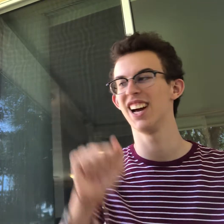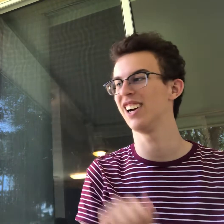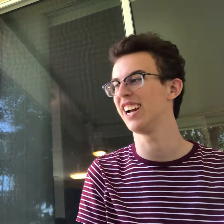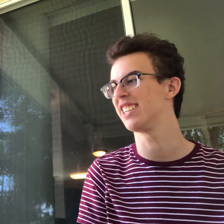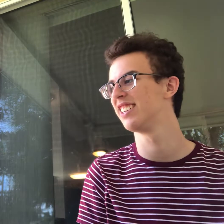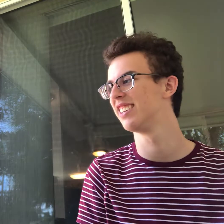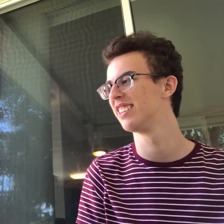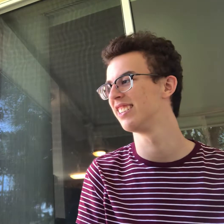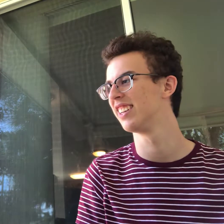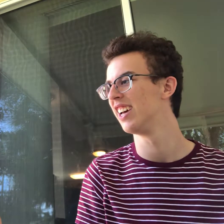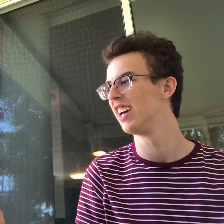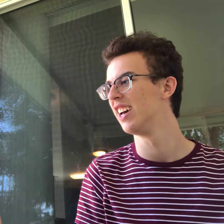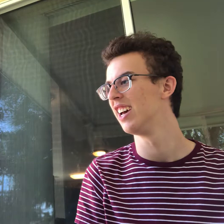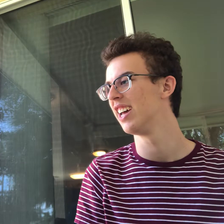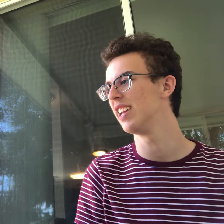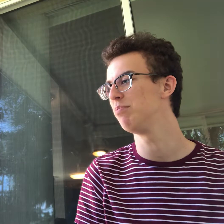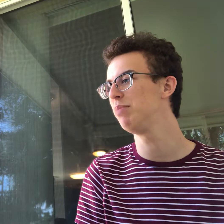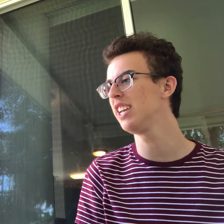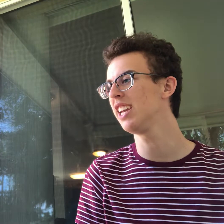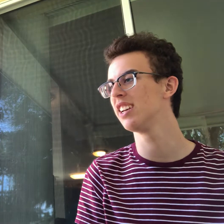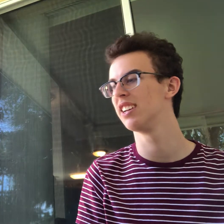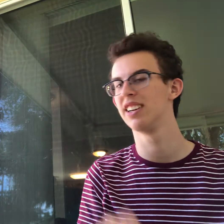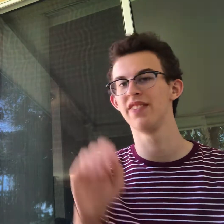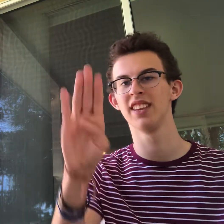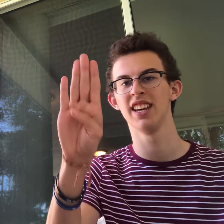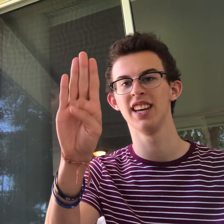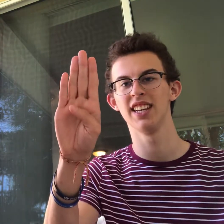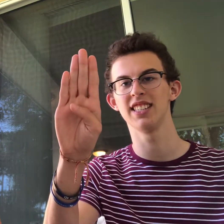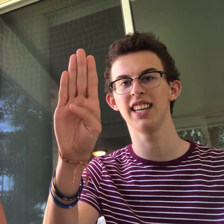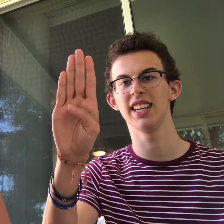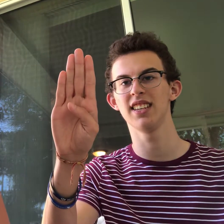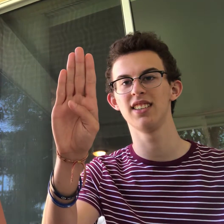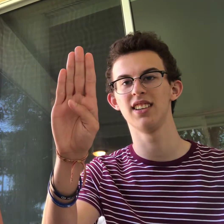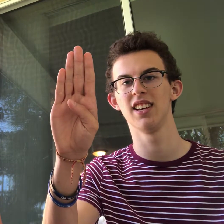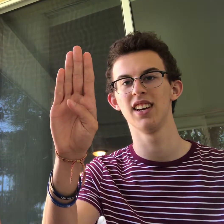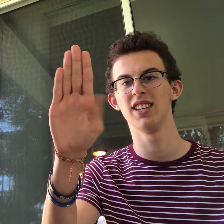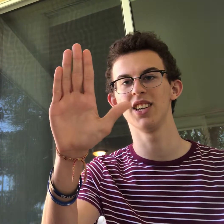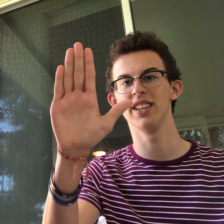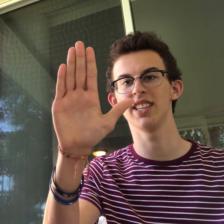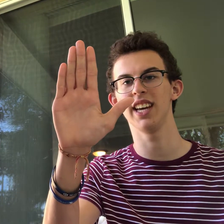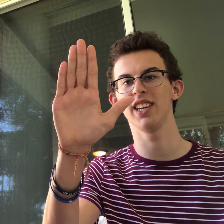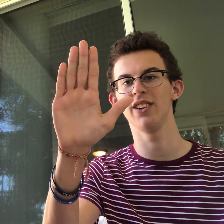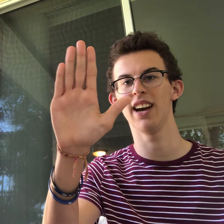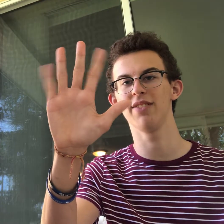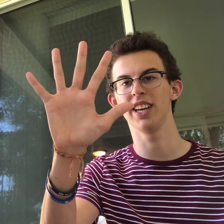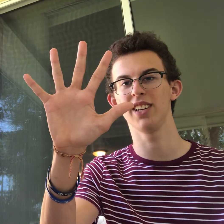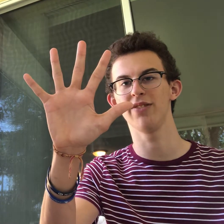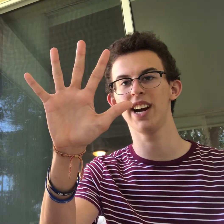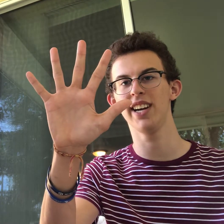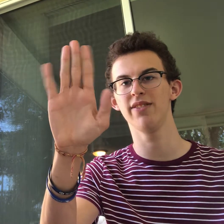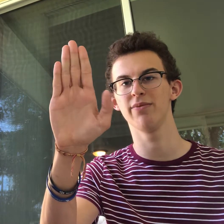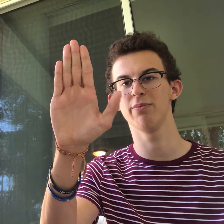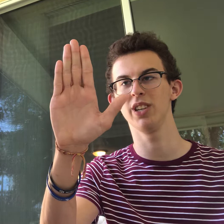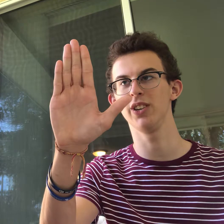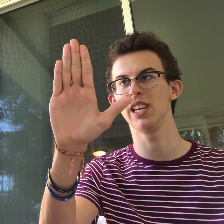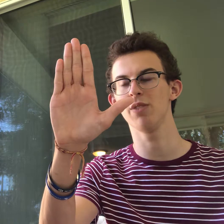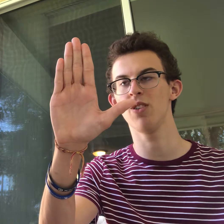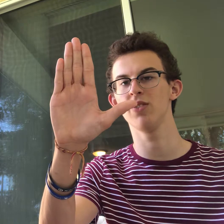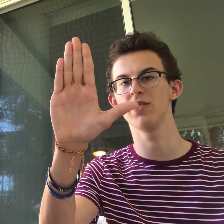right. And then B, it's like this. So it's like you have like your 5, but you keep all those fingers